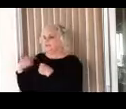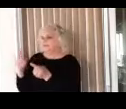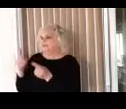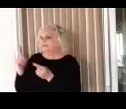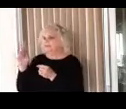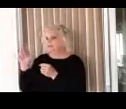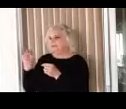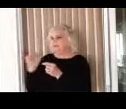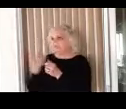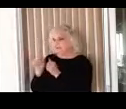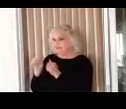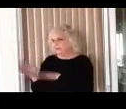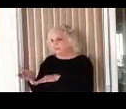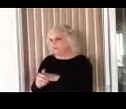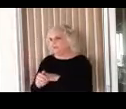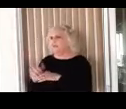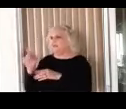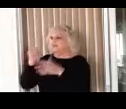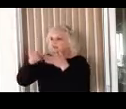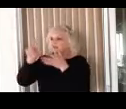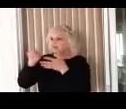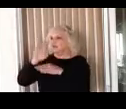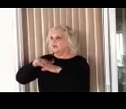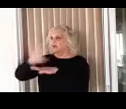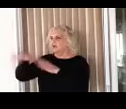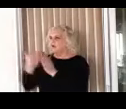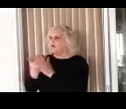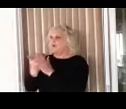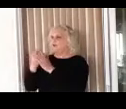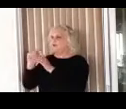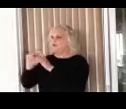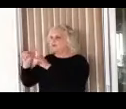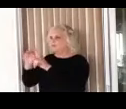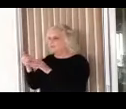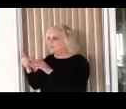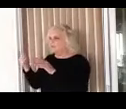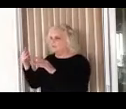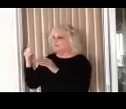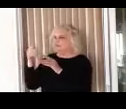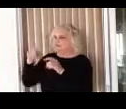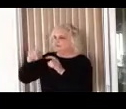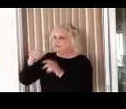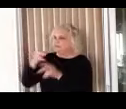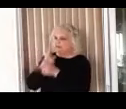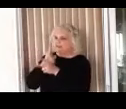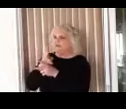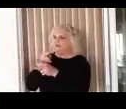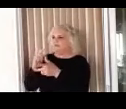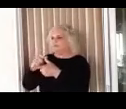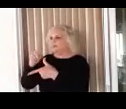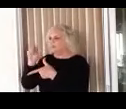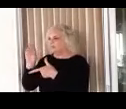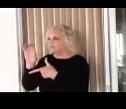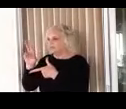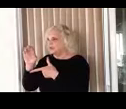He's checked up on all of the loose ends and things that need to be done after death, like documents and